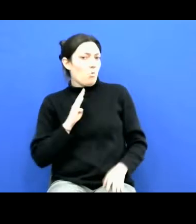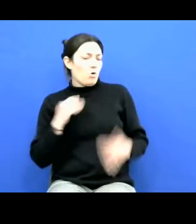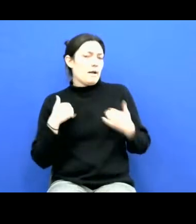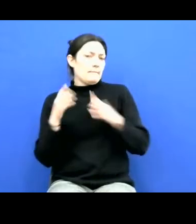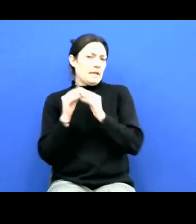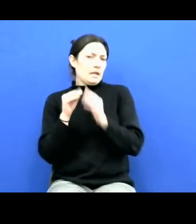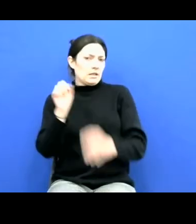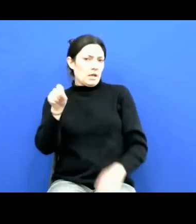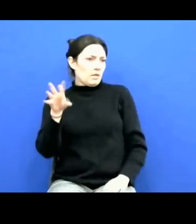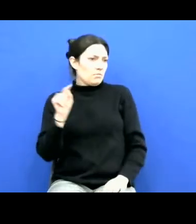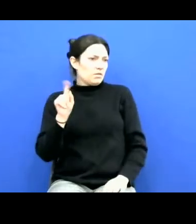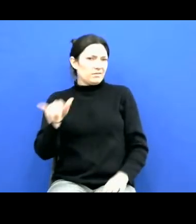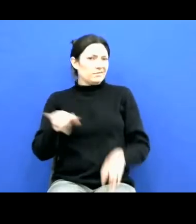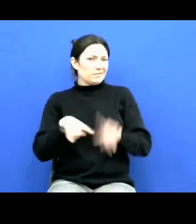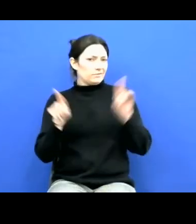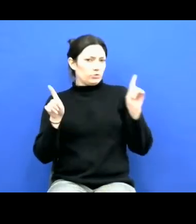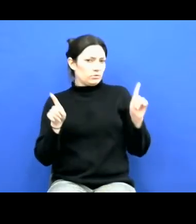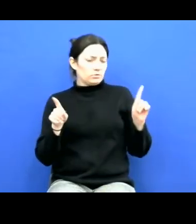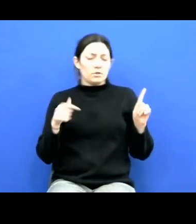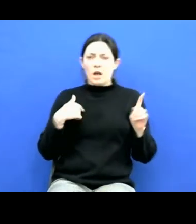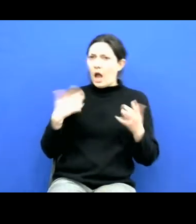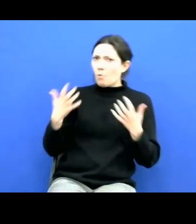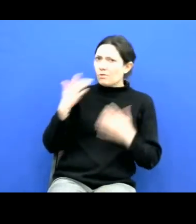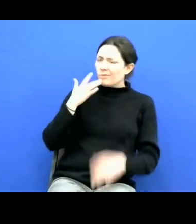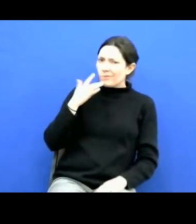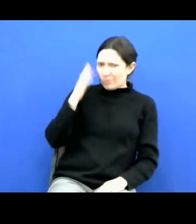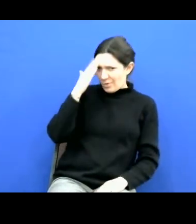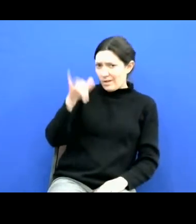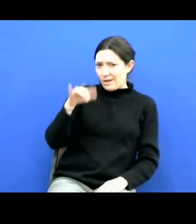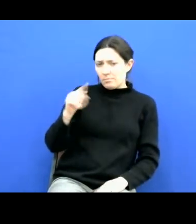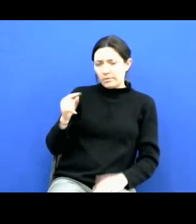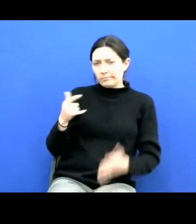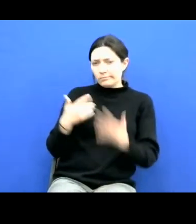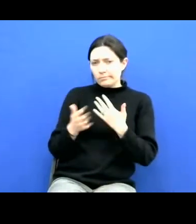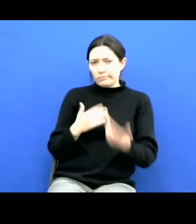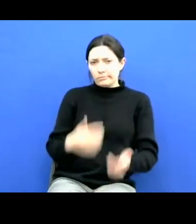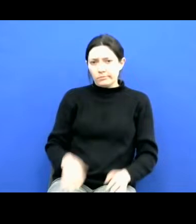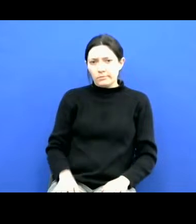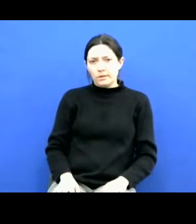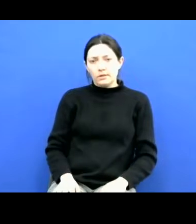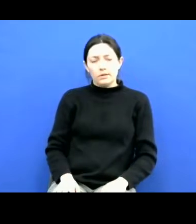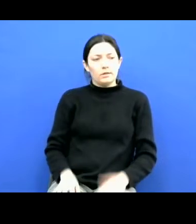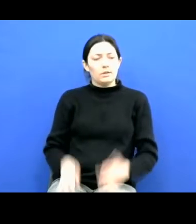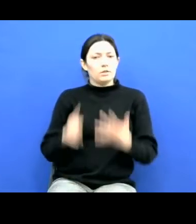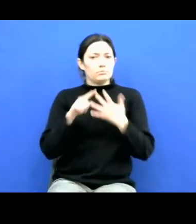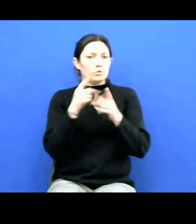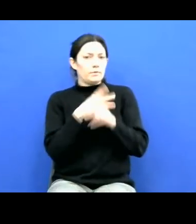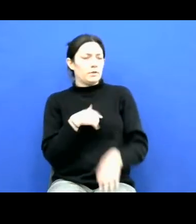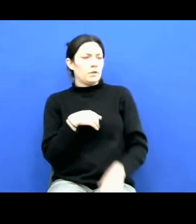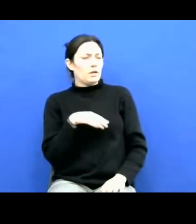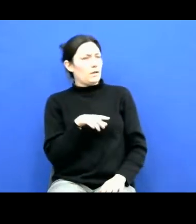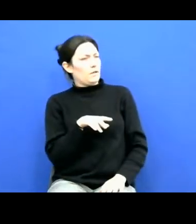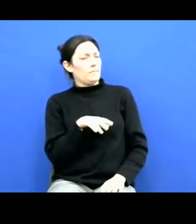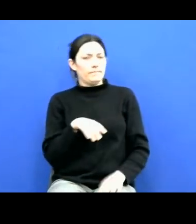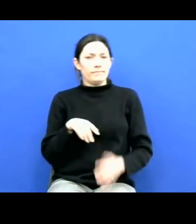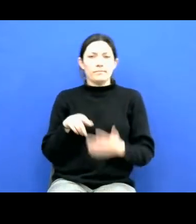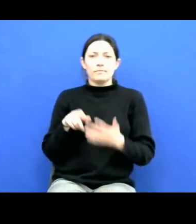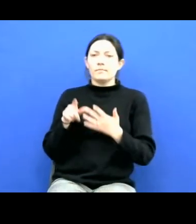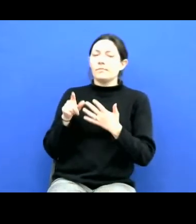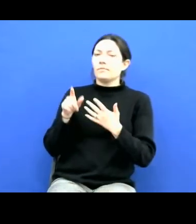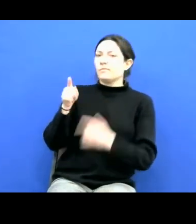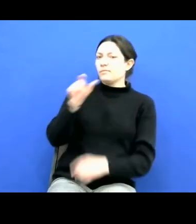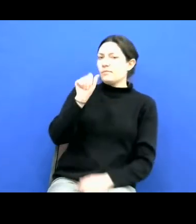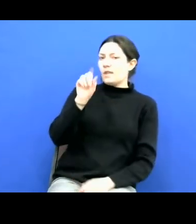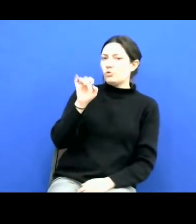yeah. Yeah, I would have liked to have known that, but whatever. But they're farming 15 point some acres.